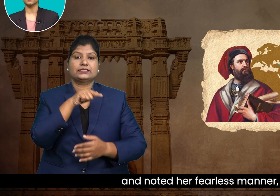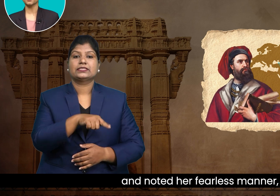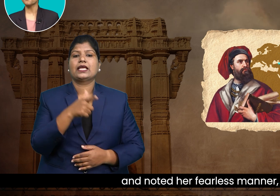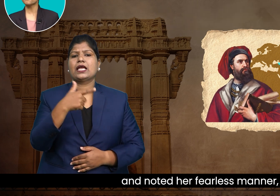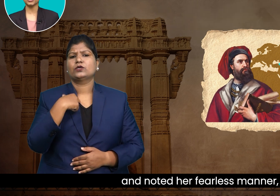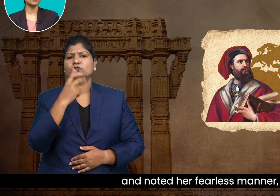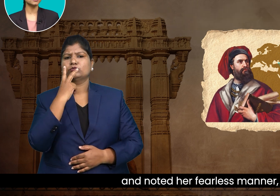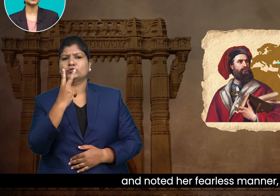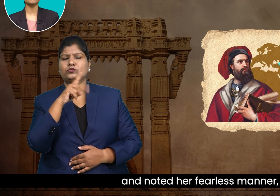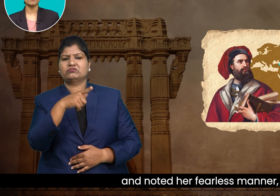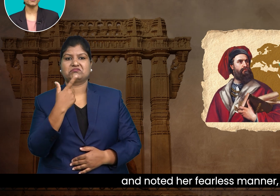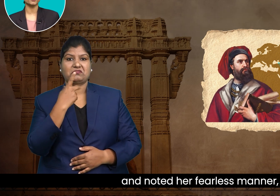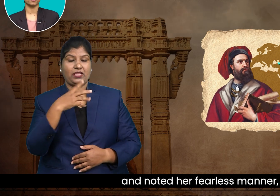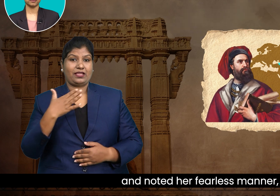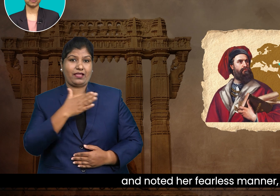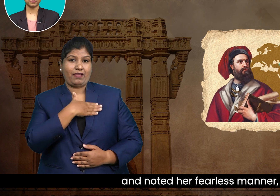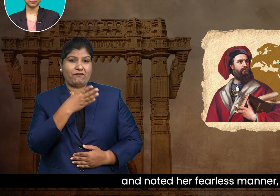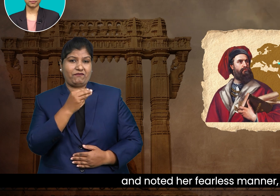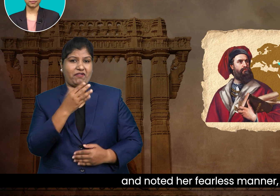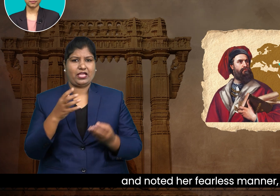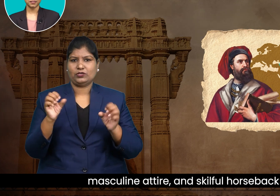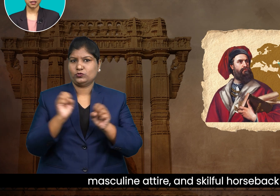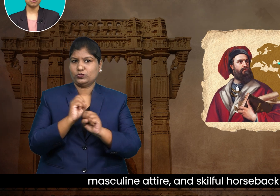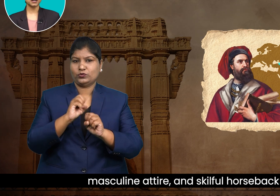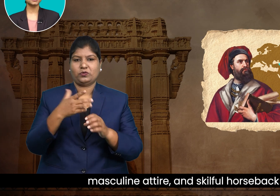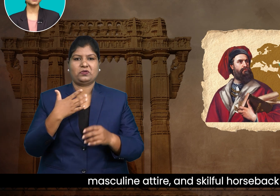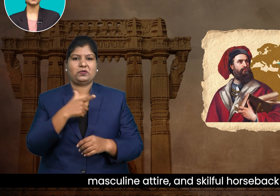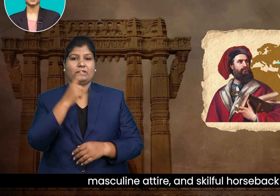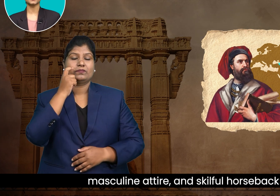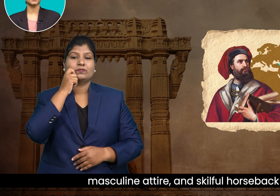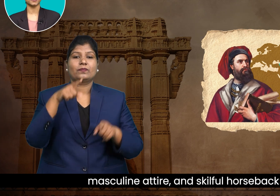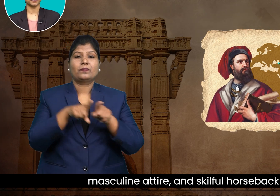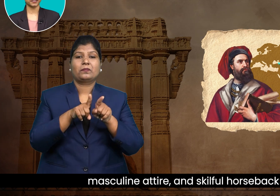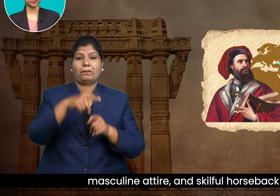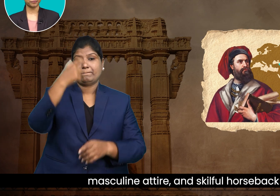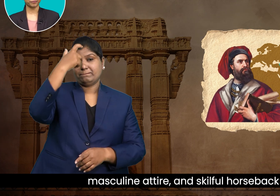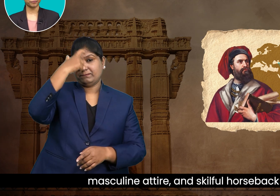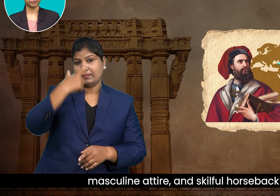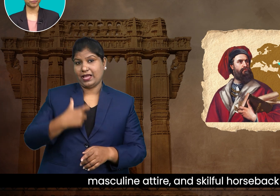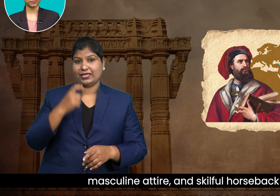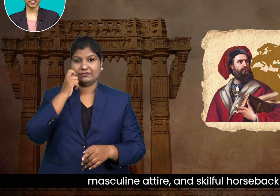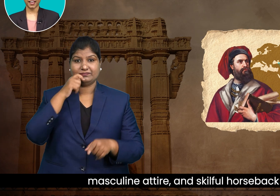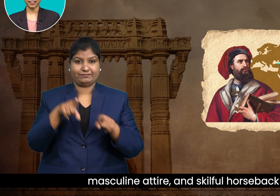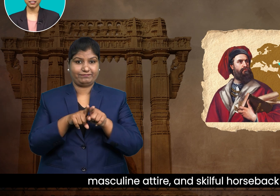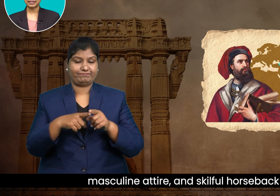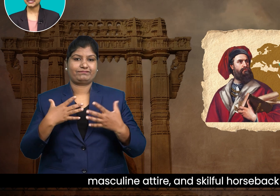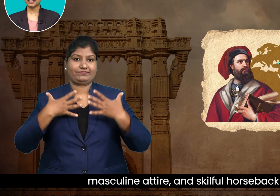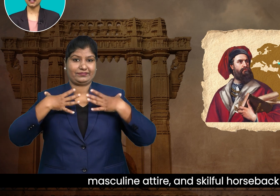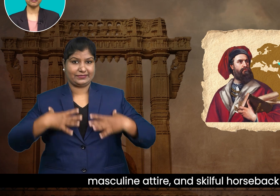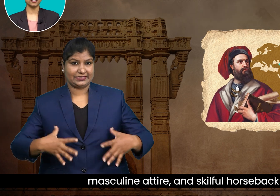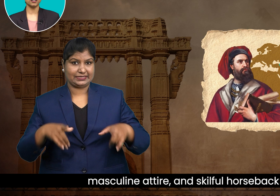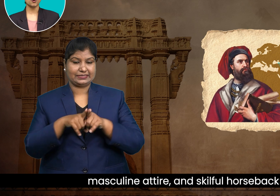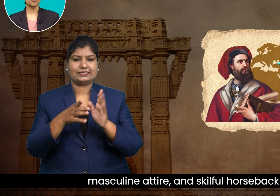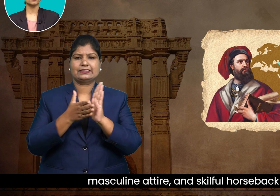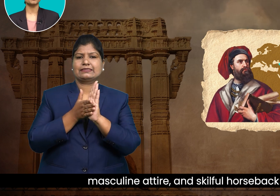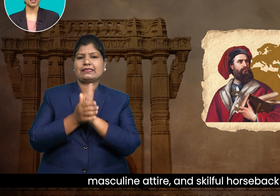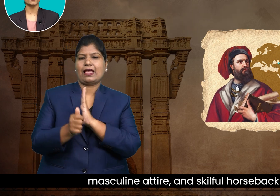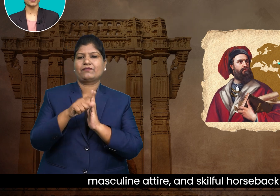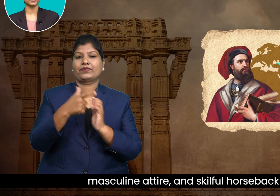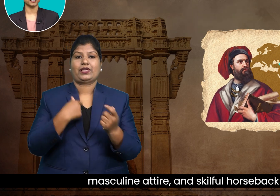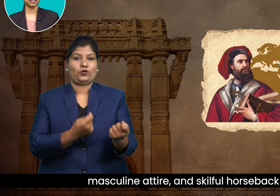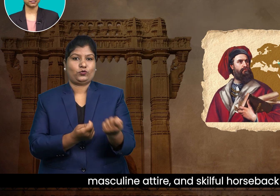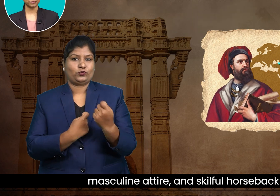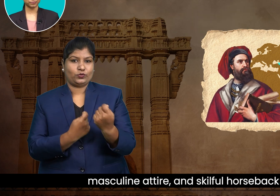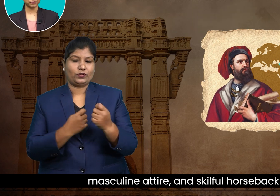noted her fearless manner, masculine attire, and skillful